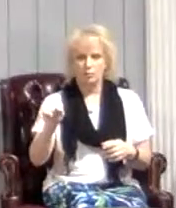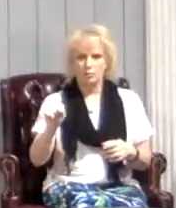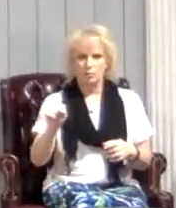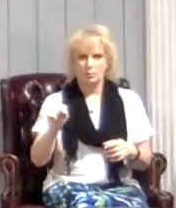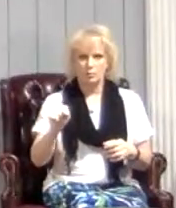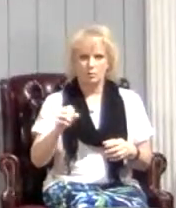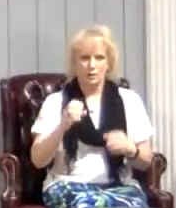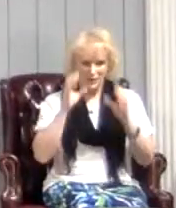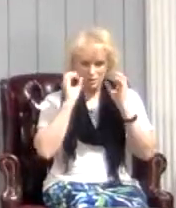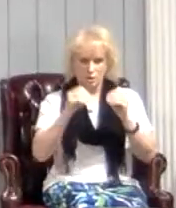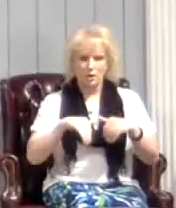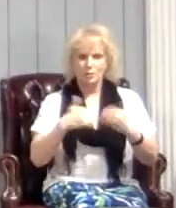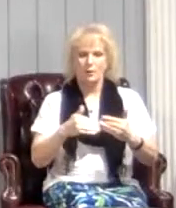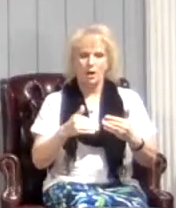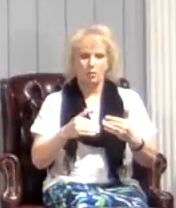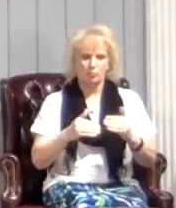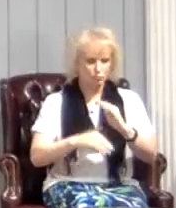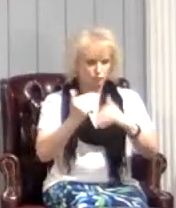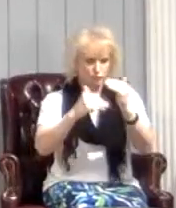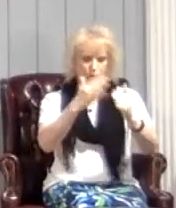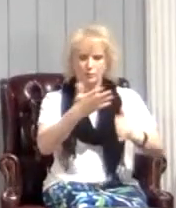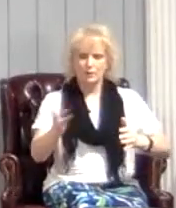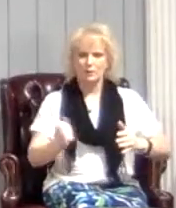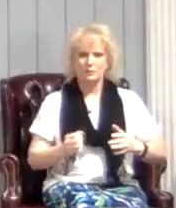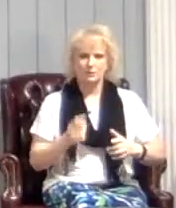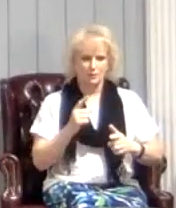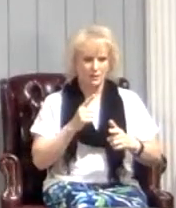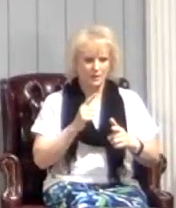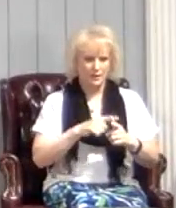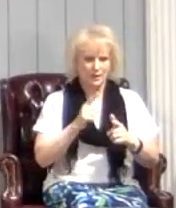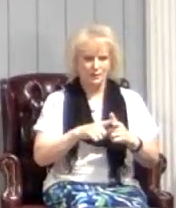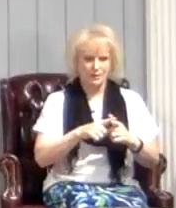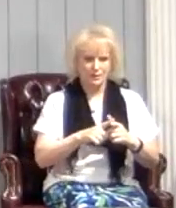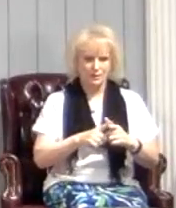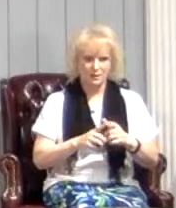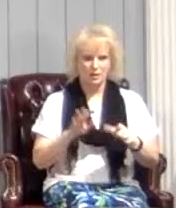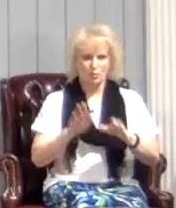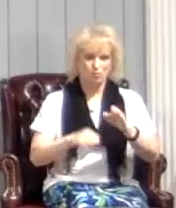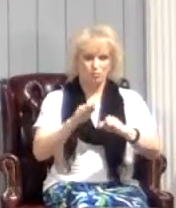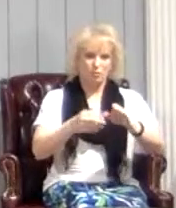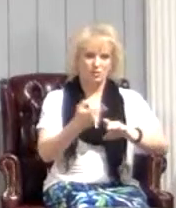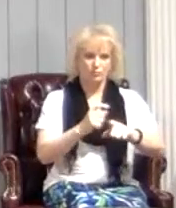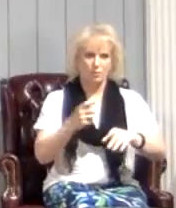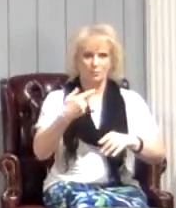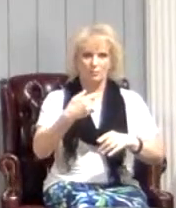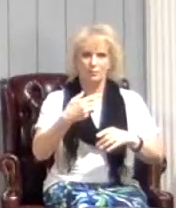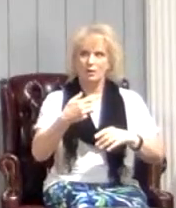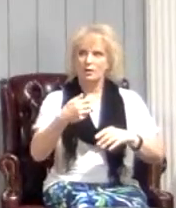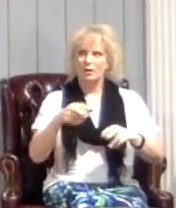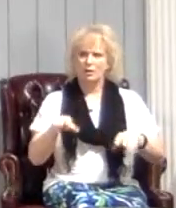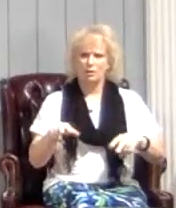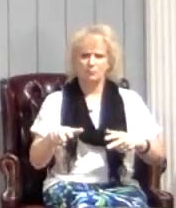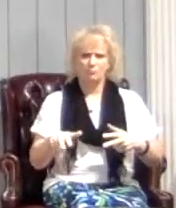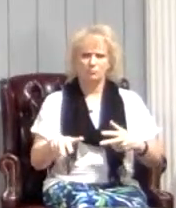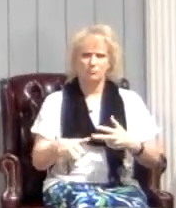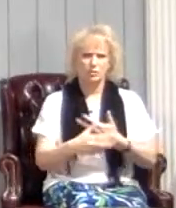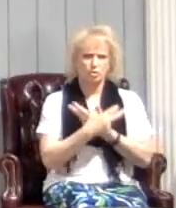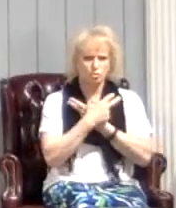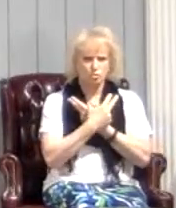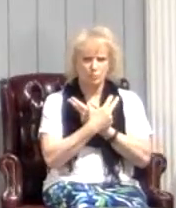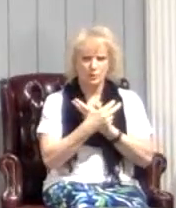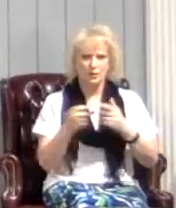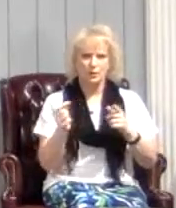him. And then he hiked from Germany to the Netherlands, I think it was, where